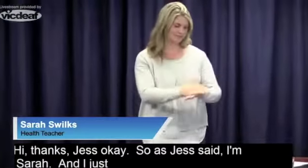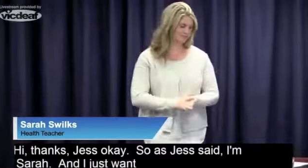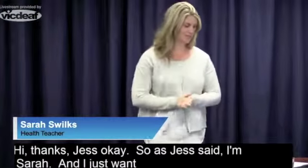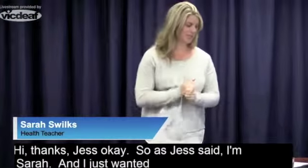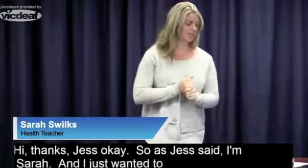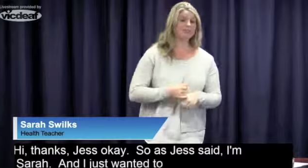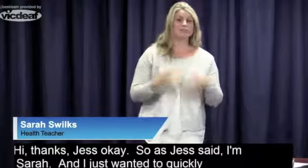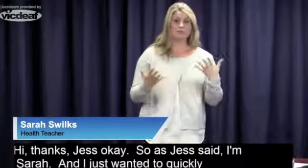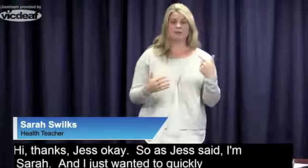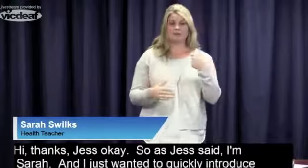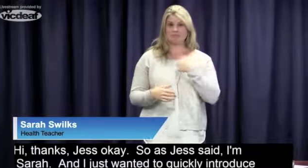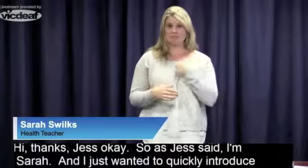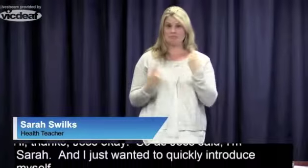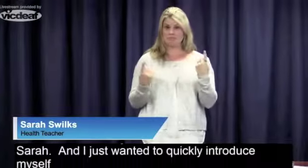I start ahead with the presentation.